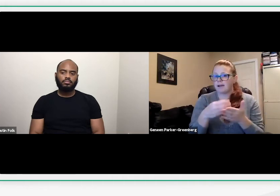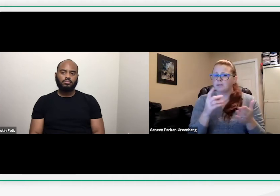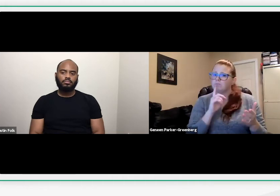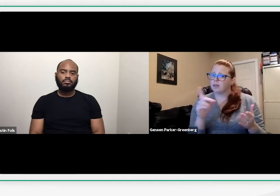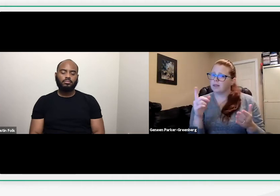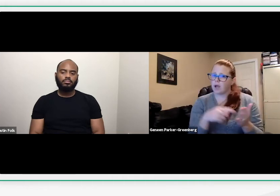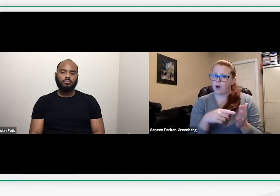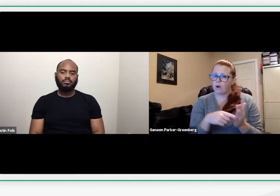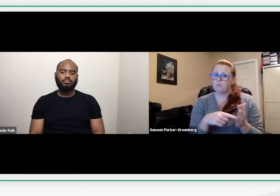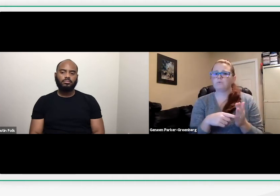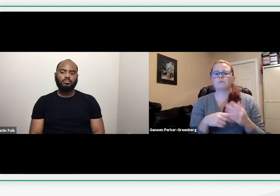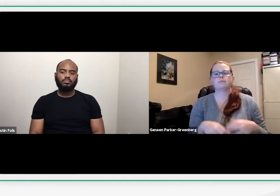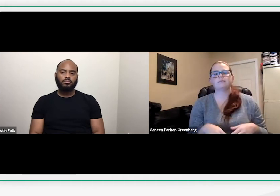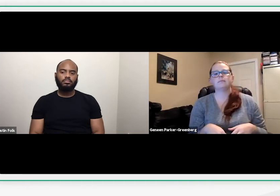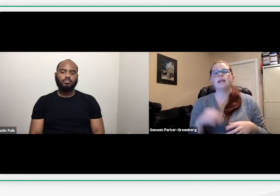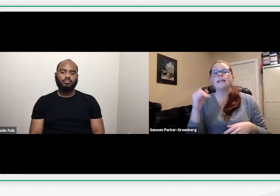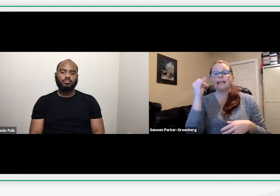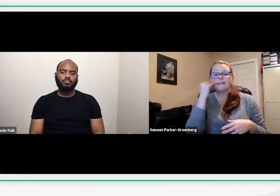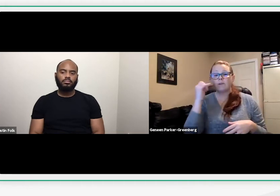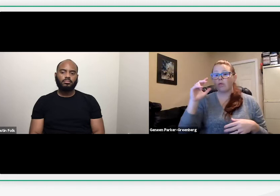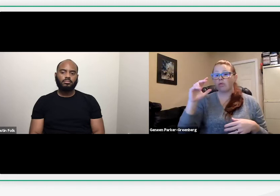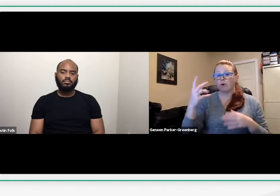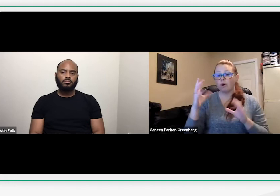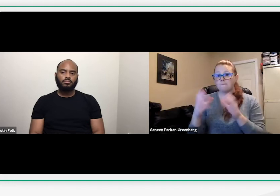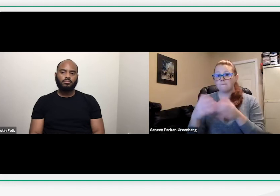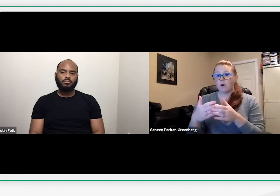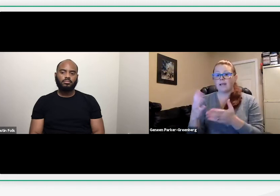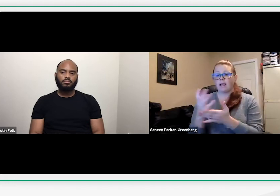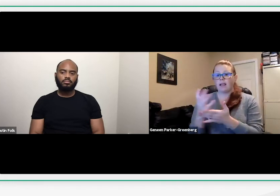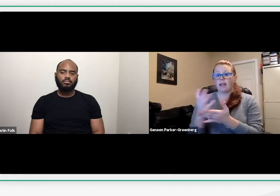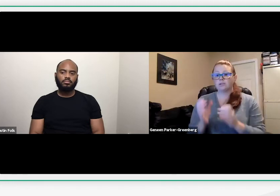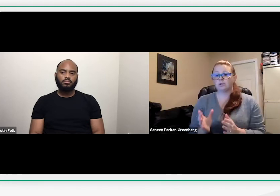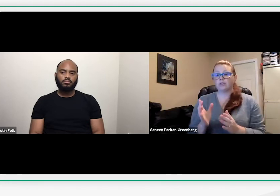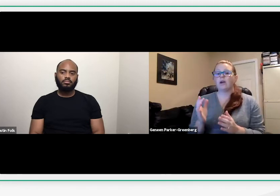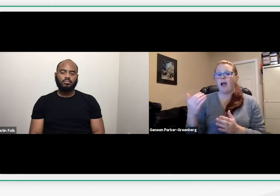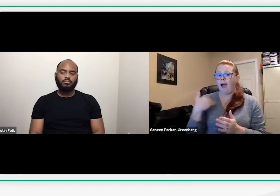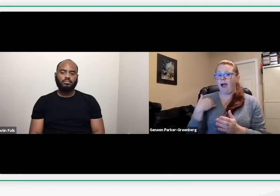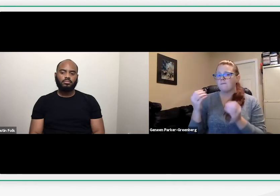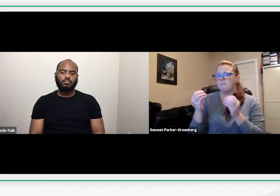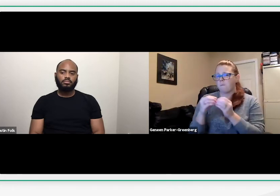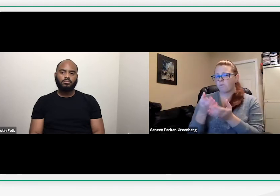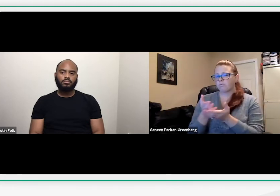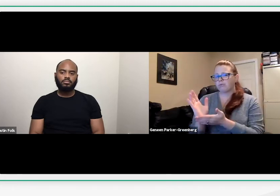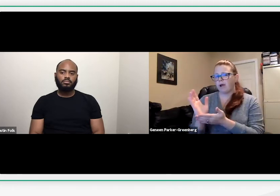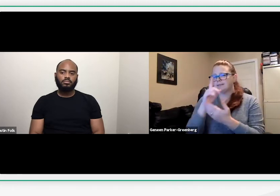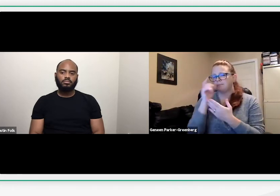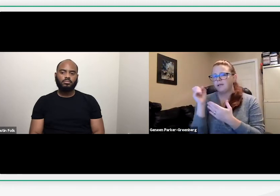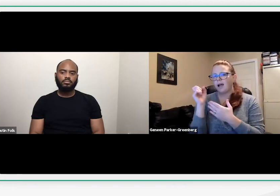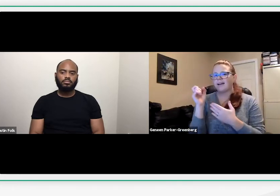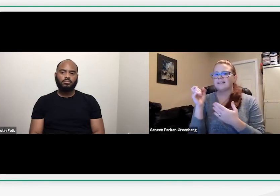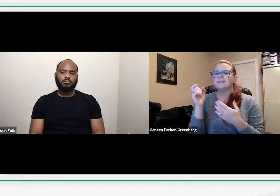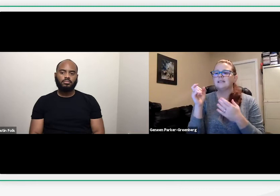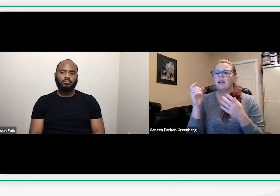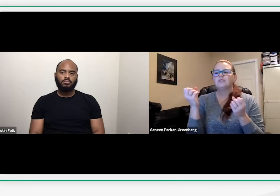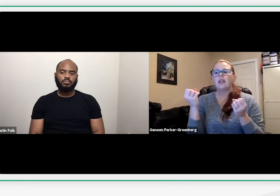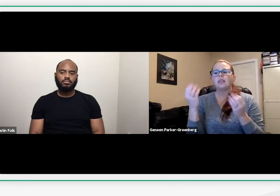that you are agreeing on the same amount of money that you truly owe. If you're working with a